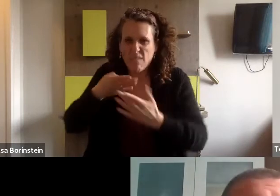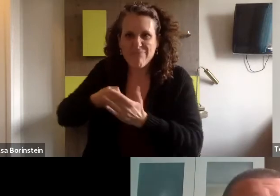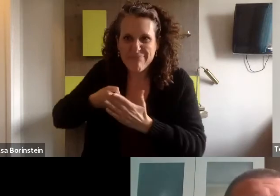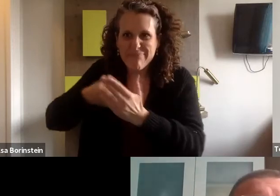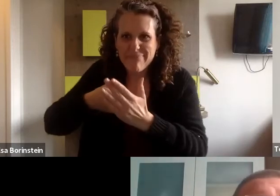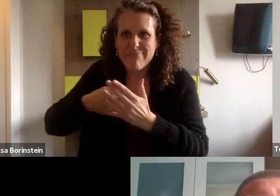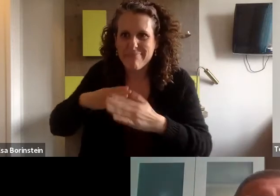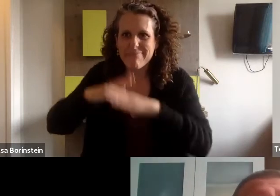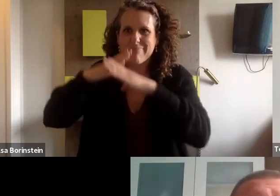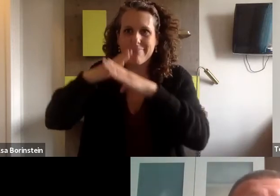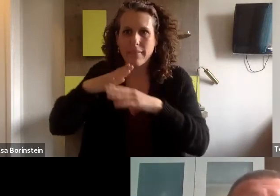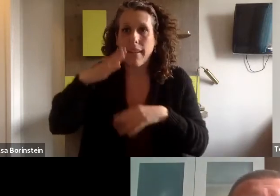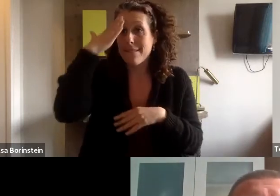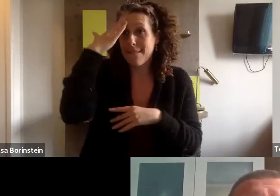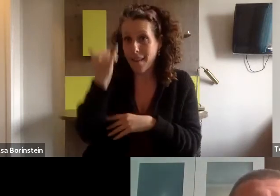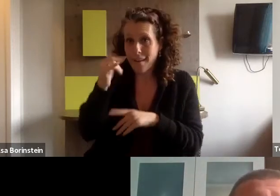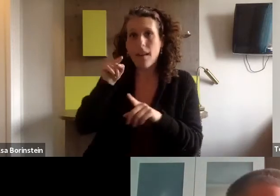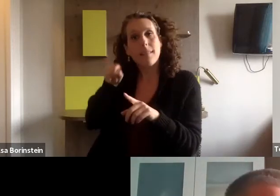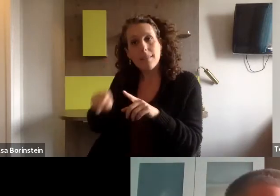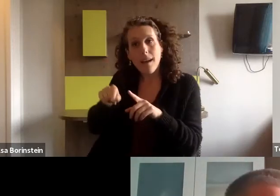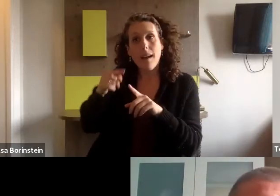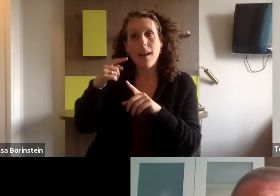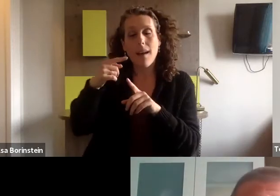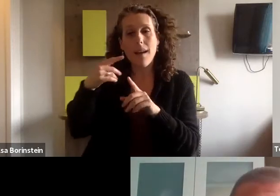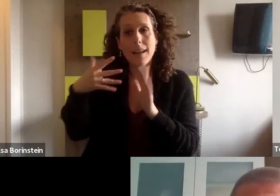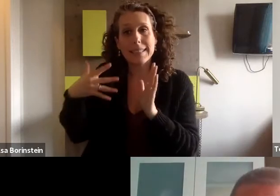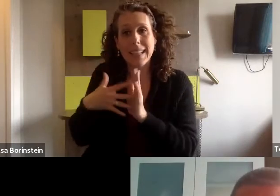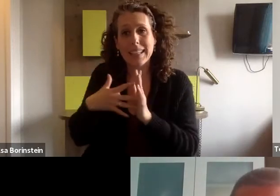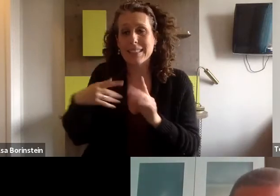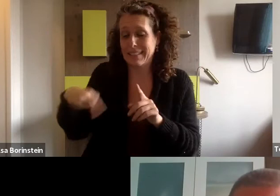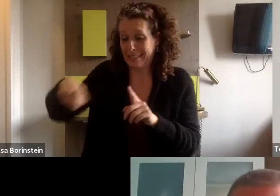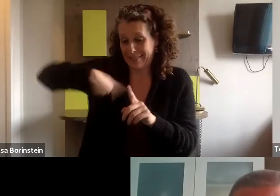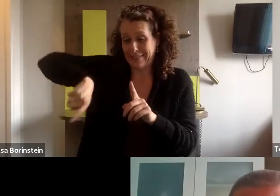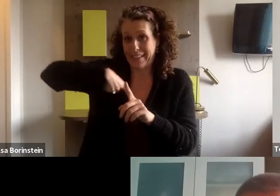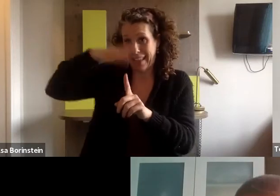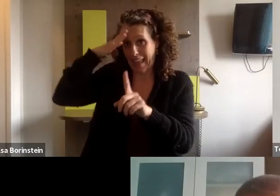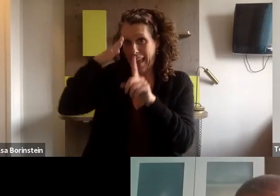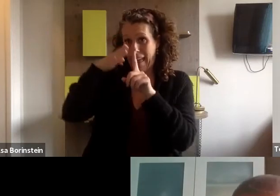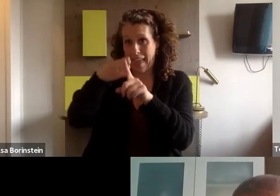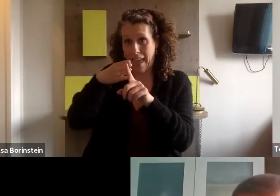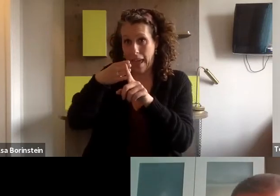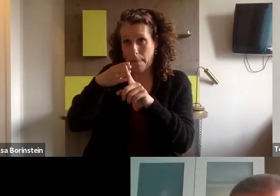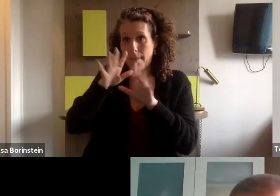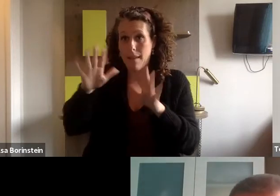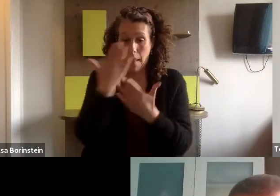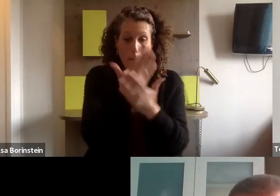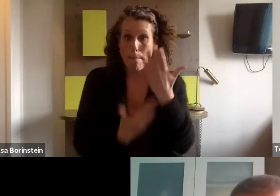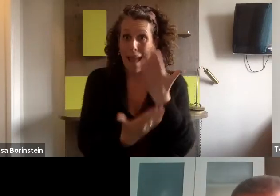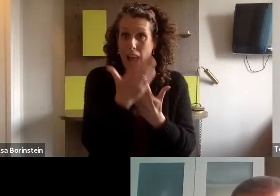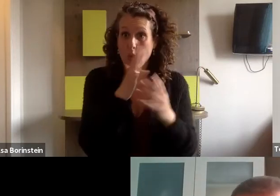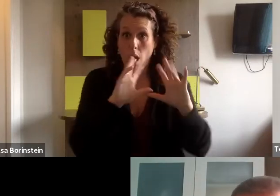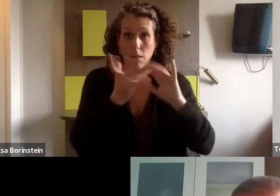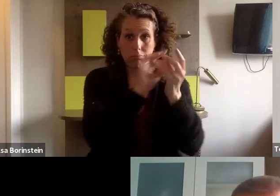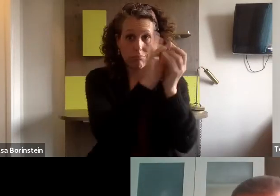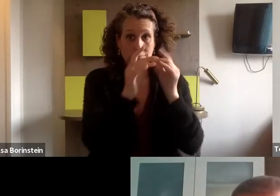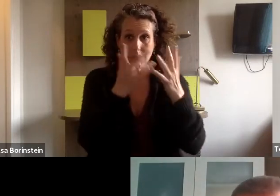test to try to not to differentiate between the manual part, meaning what you do with your hands,